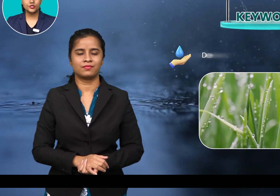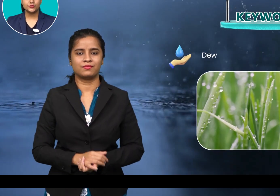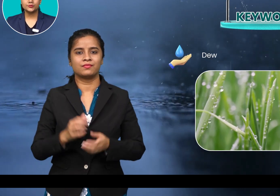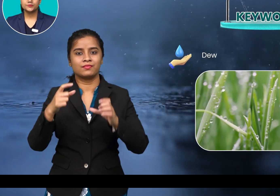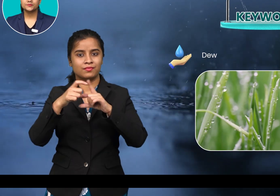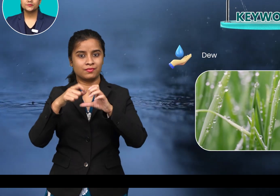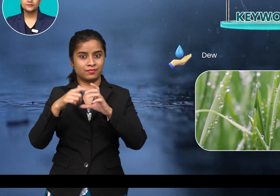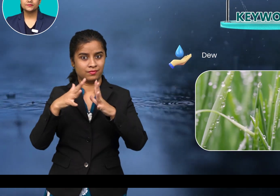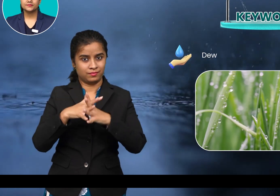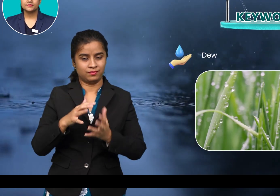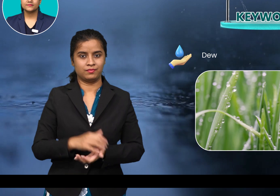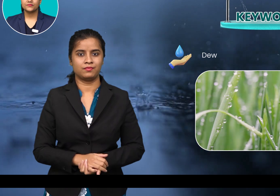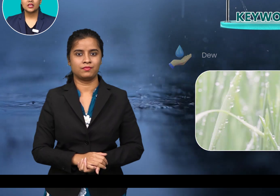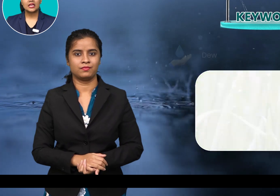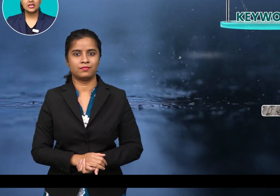dew,